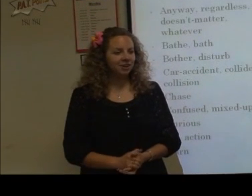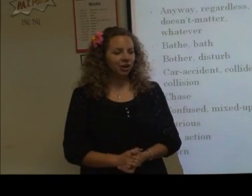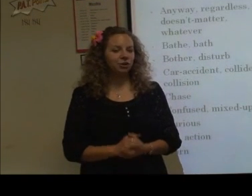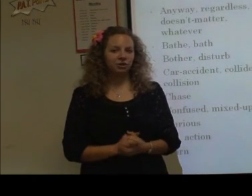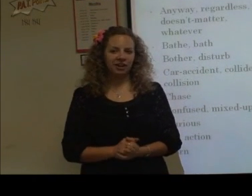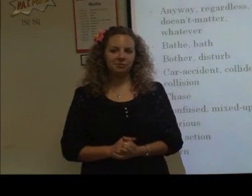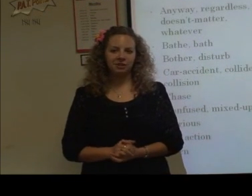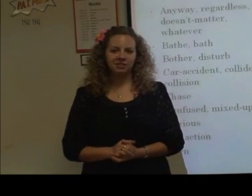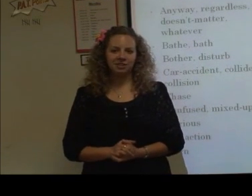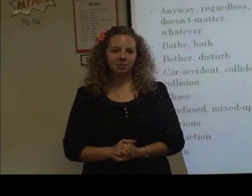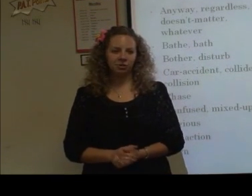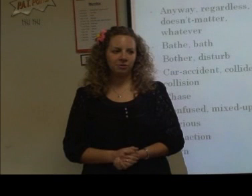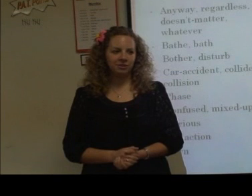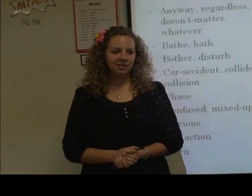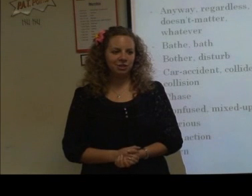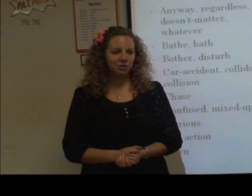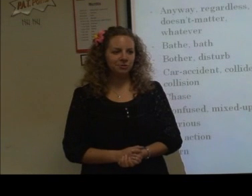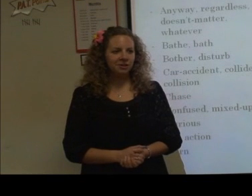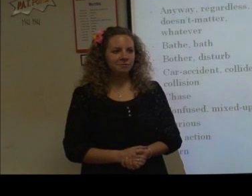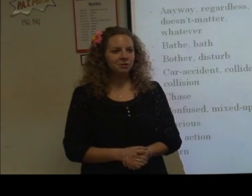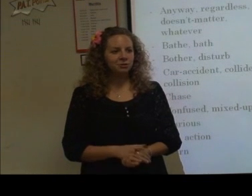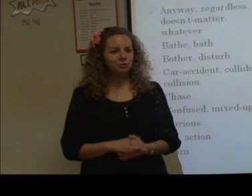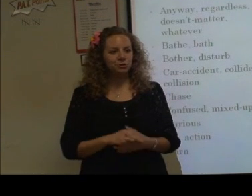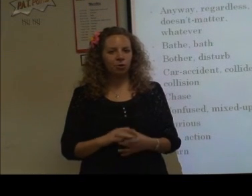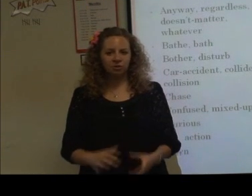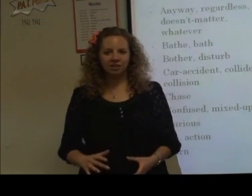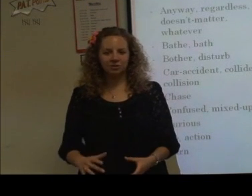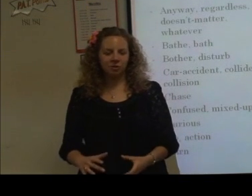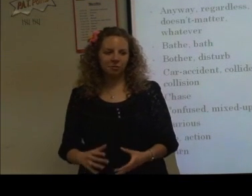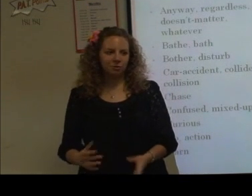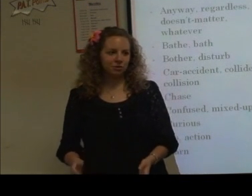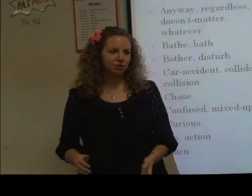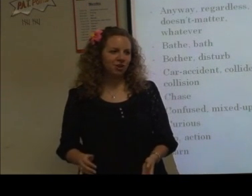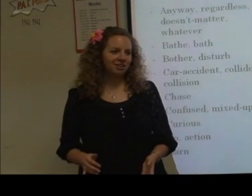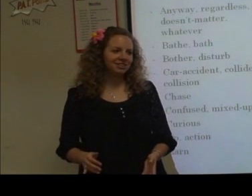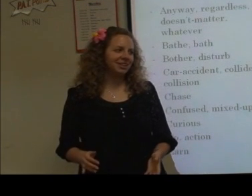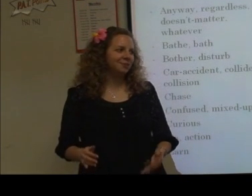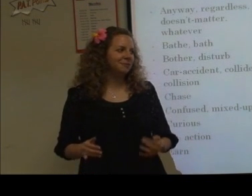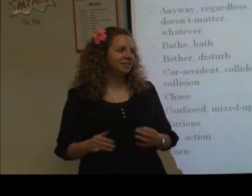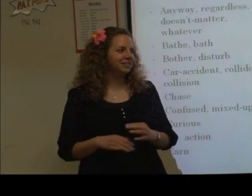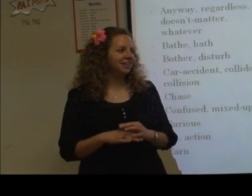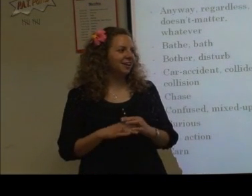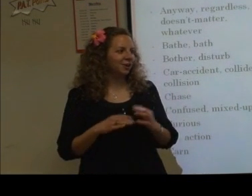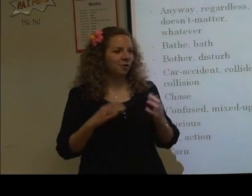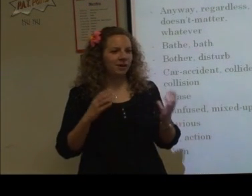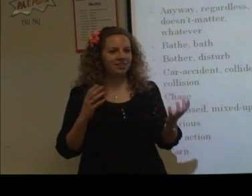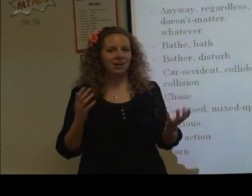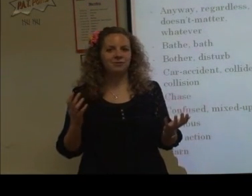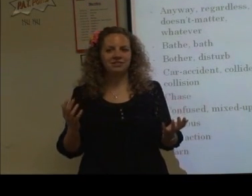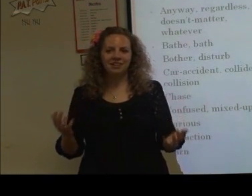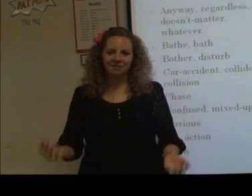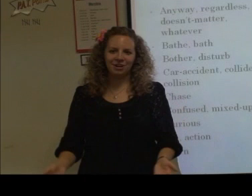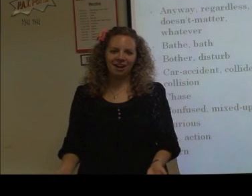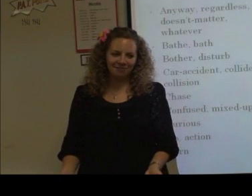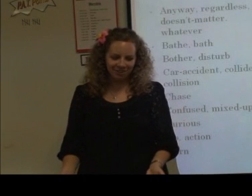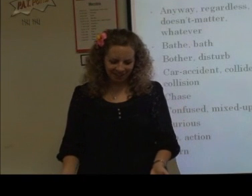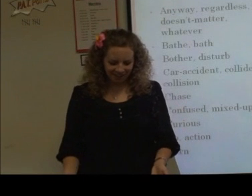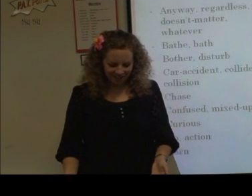are great words that I totally want to teach you, but you should totally ignore most of the drawings in here because they're a way that I would never ever sign